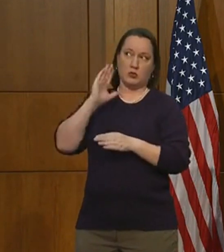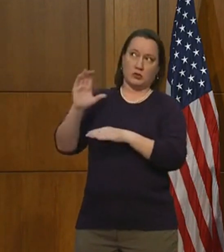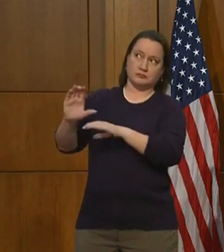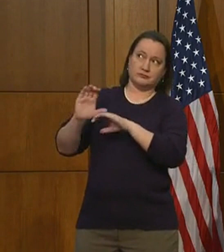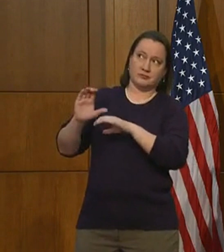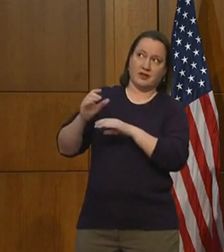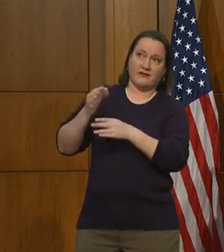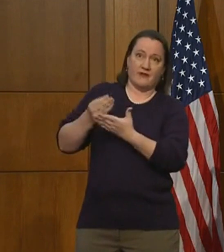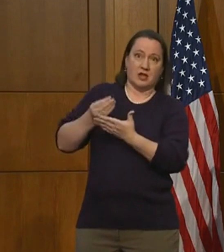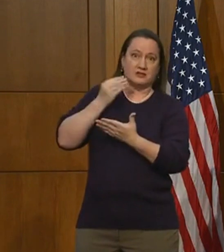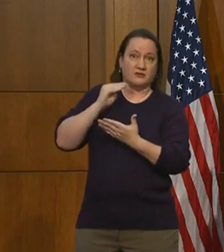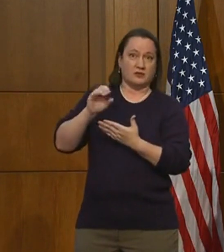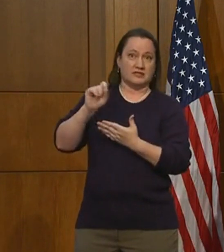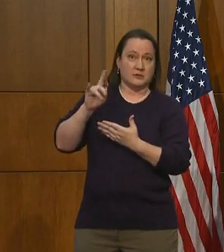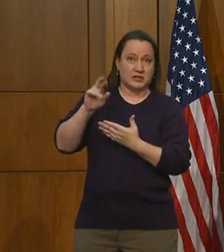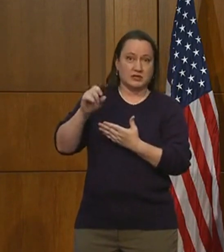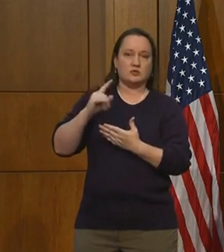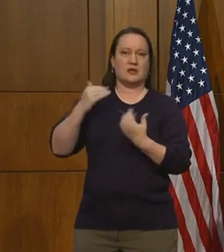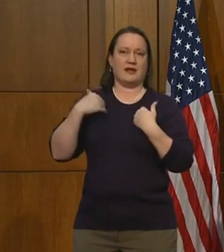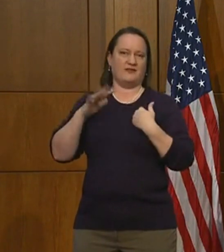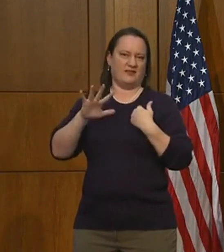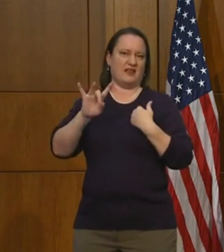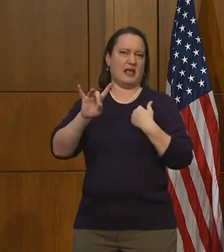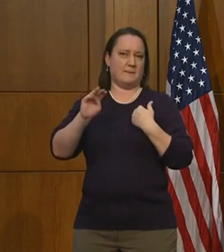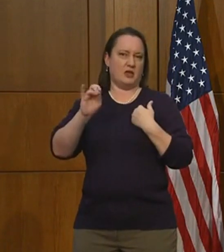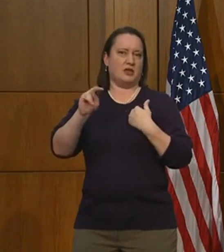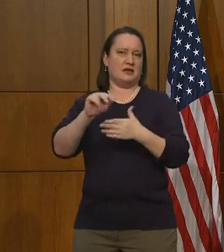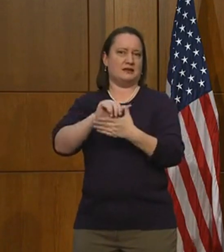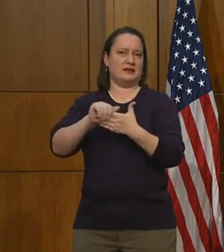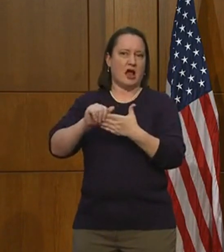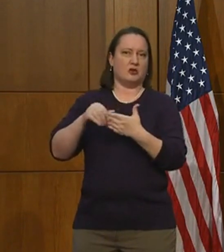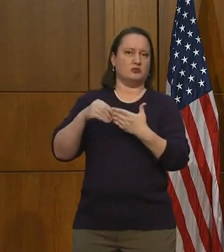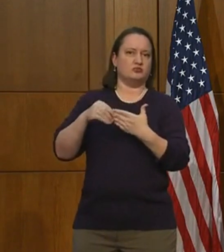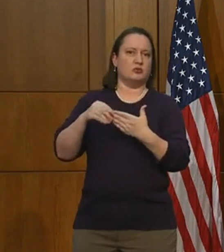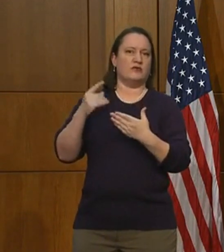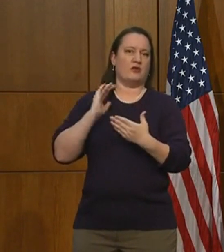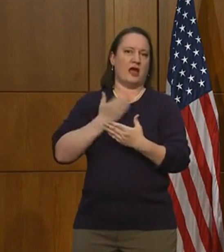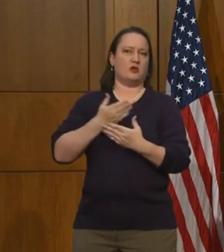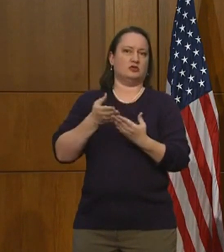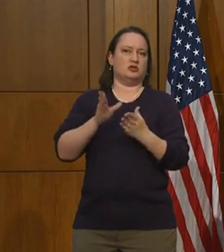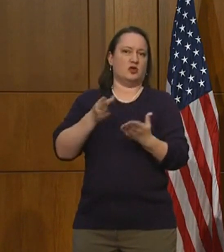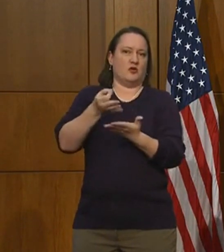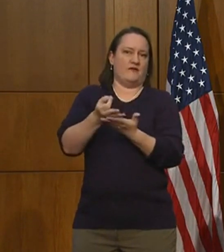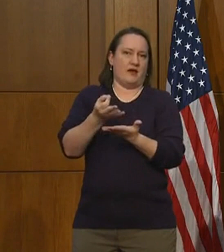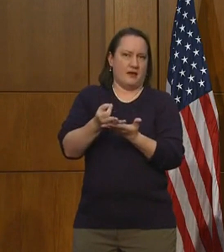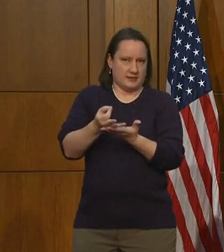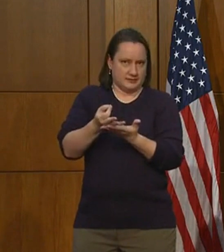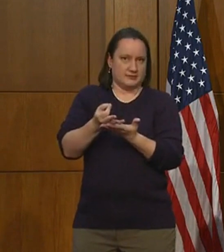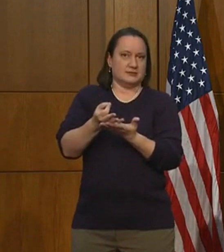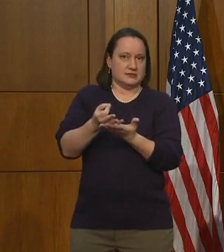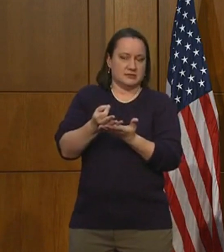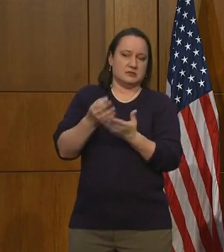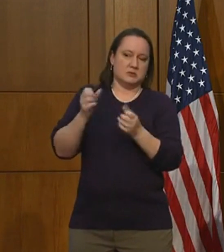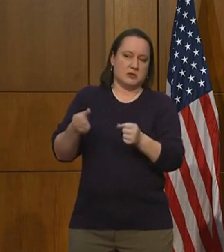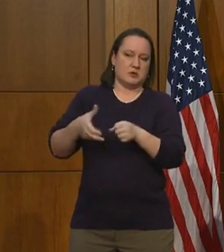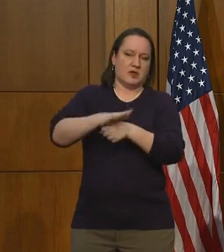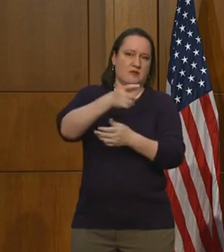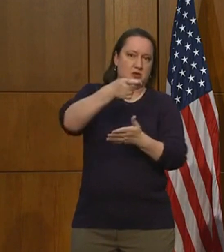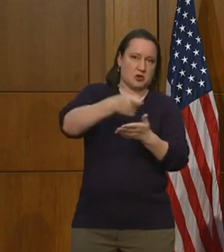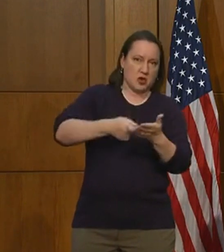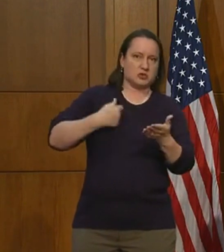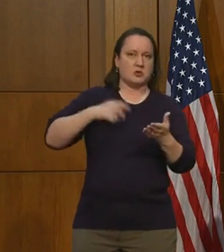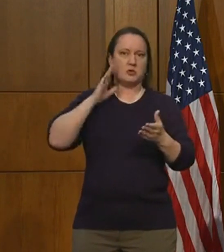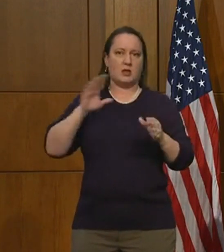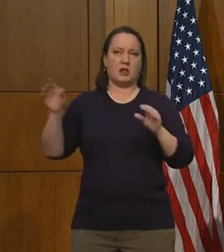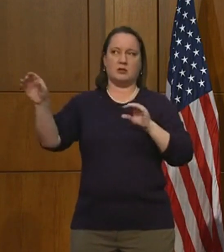$58 million set aside. In the general fund to cover these costs, we'll use stimulus funds to cover those. So altogether, we've